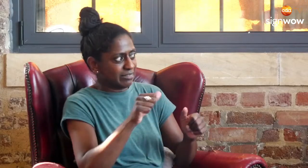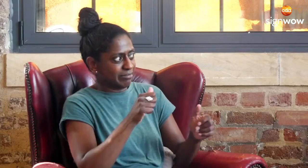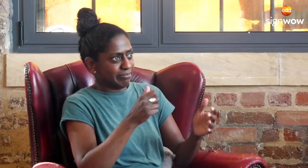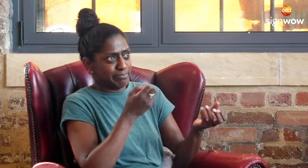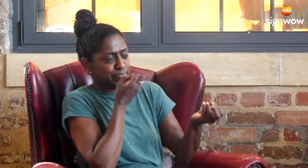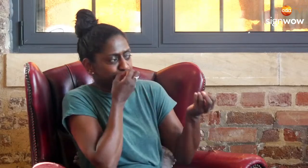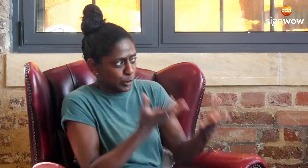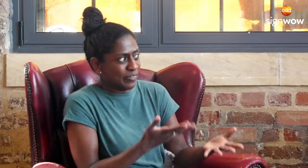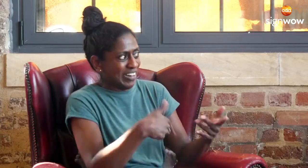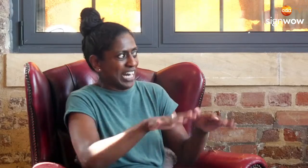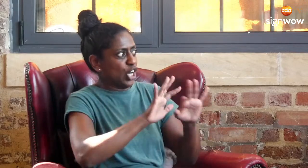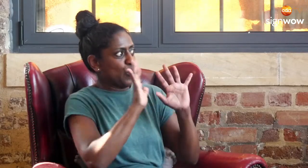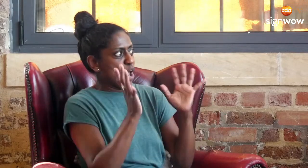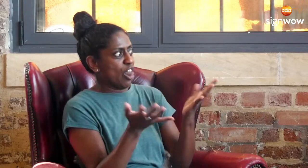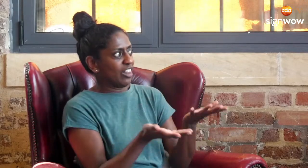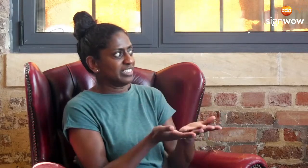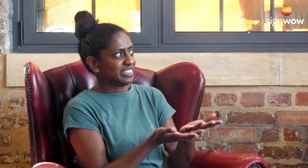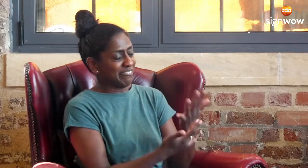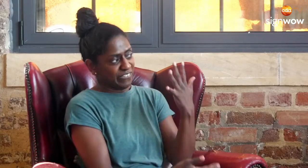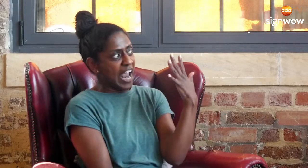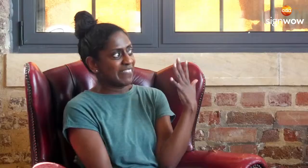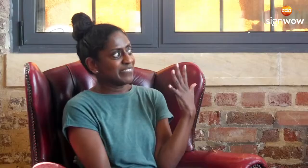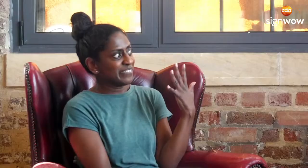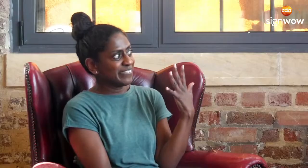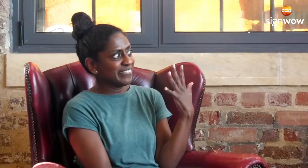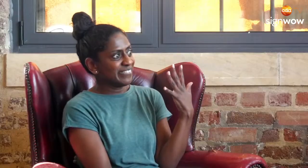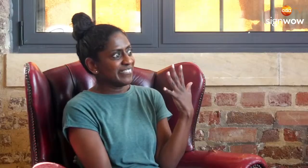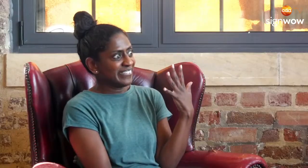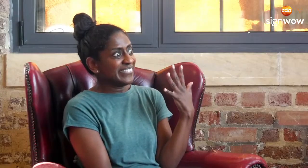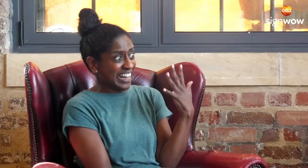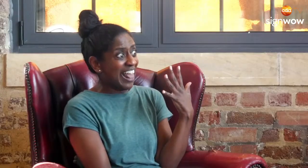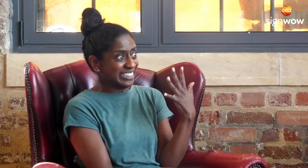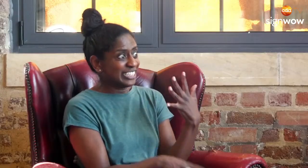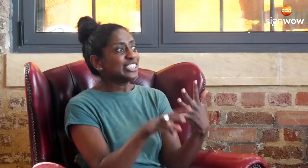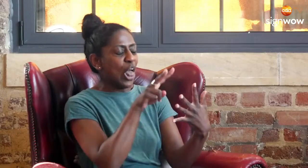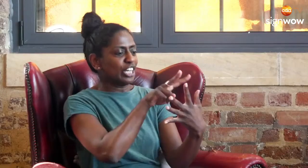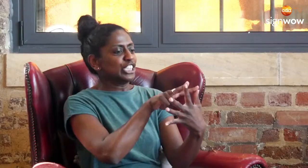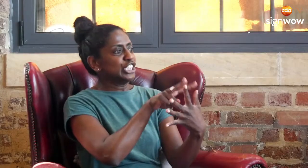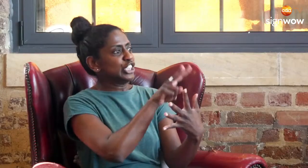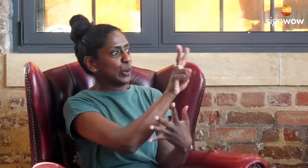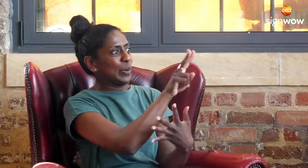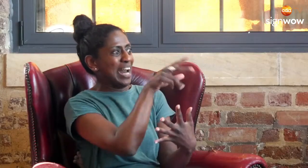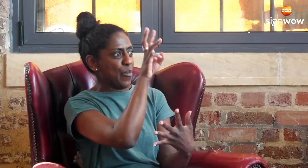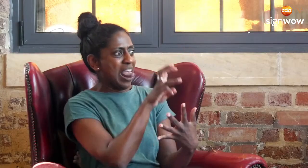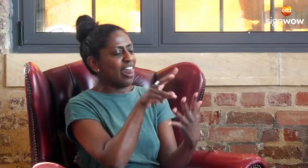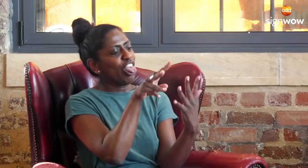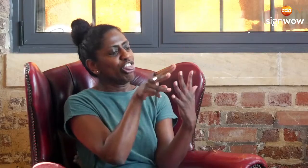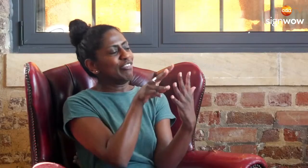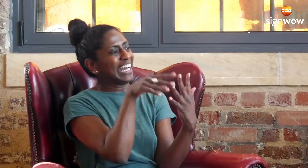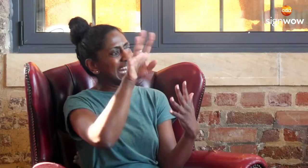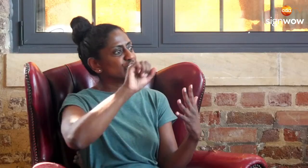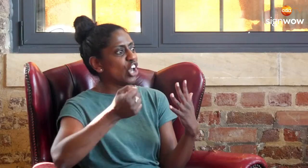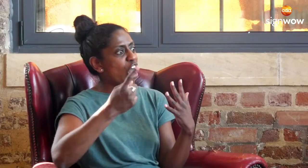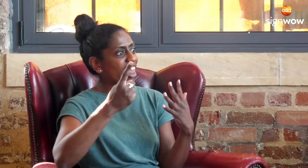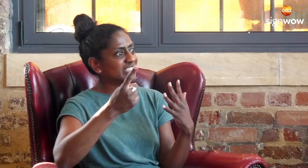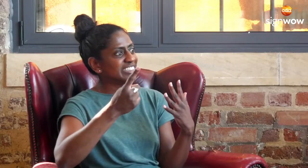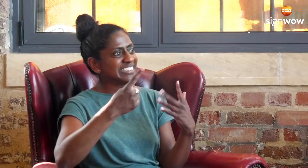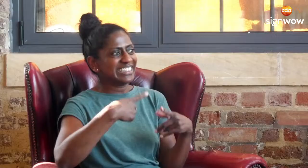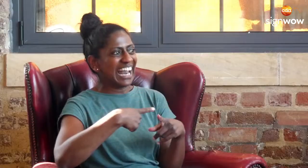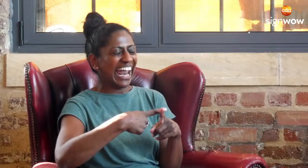few beaches that are just so beautiful. I think we've got like the 5 best beaches in the world. Wales.